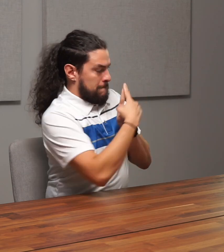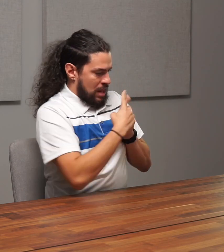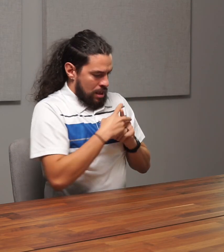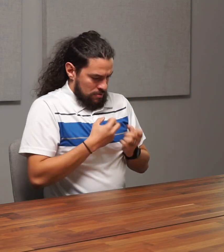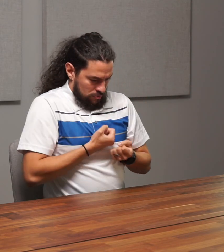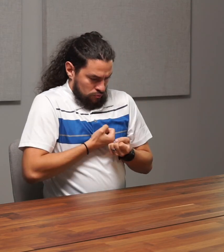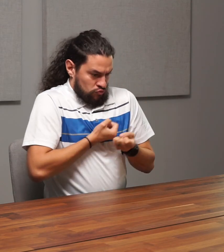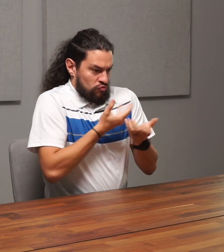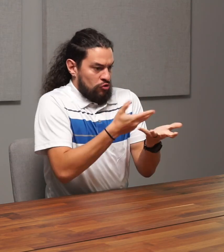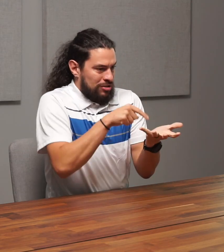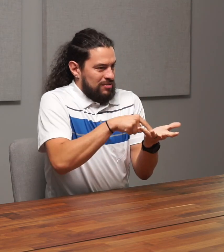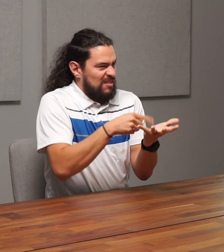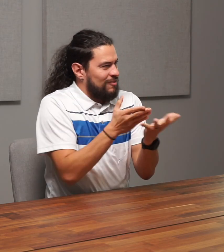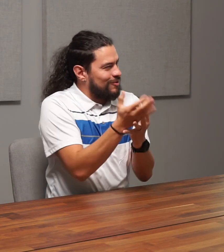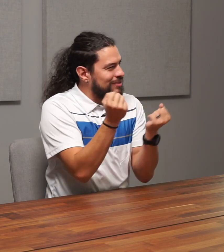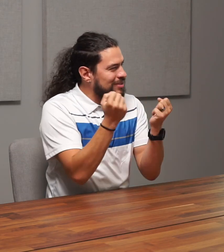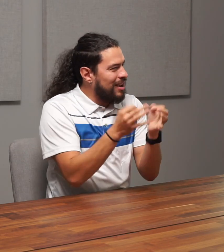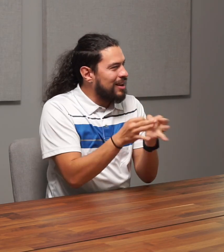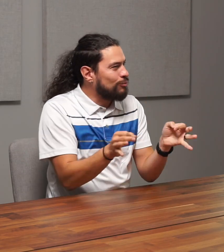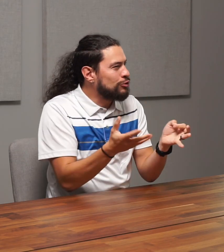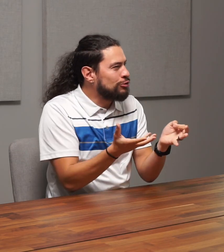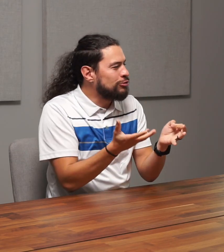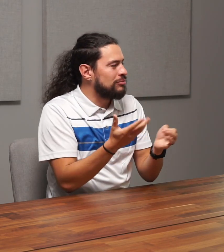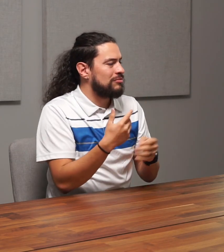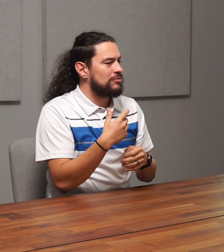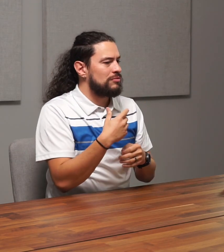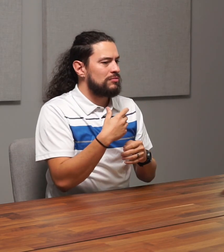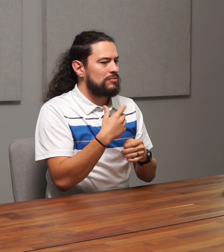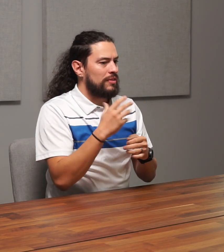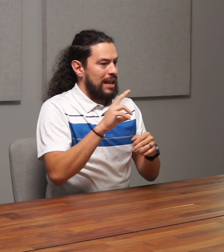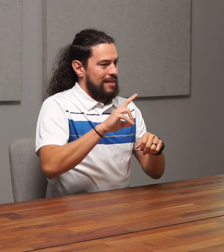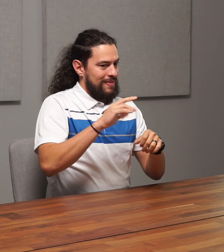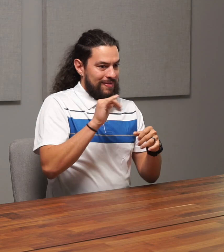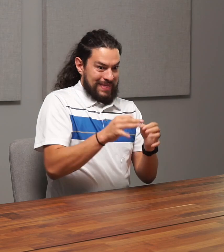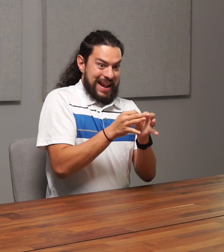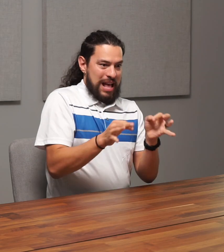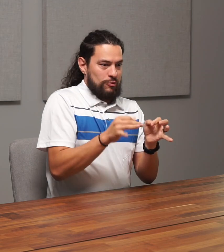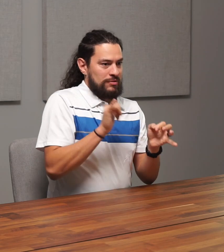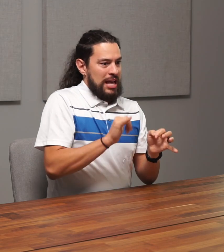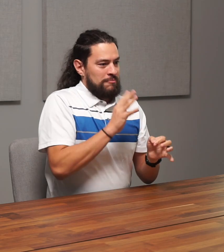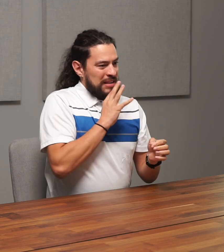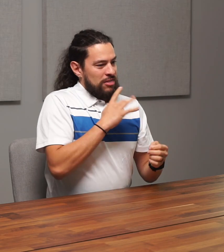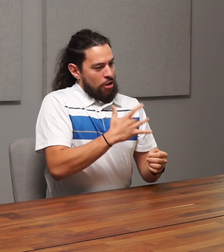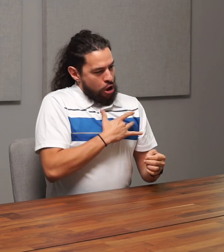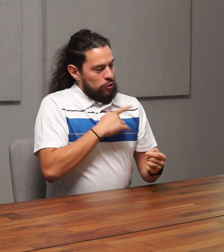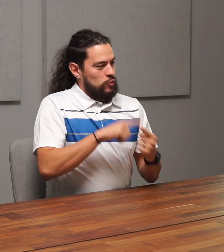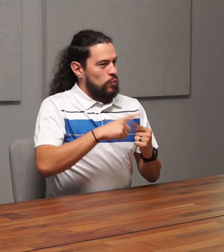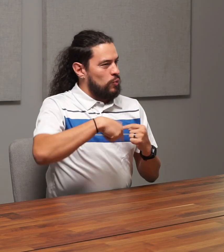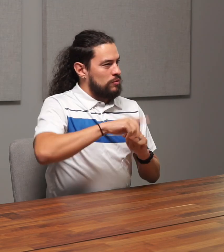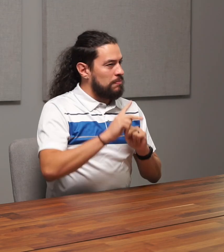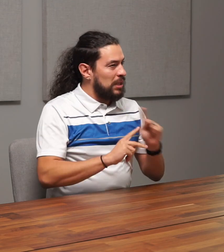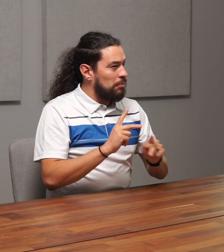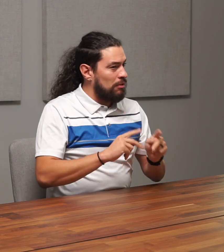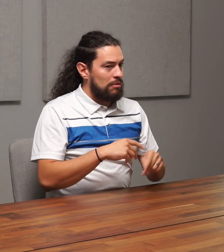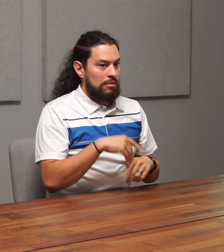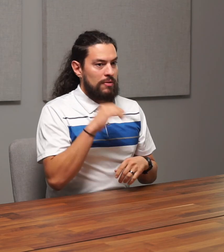they can understand how they can express themselves how they can learn and how they can grow through that visual language so